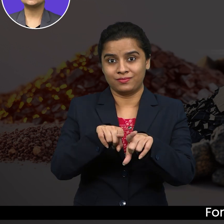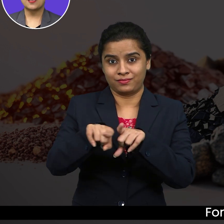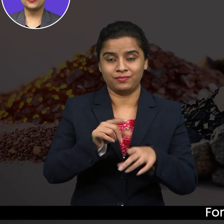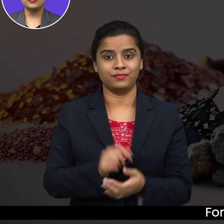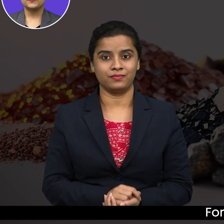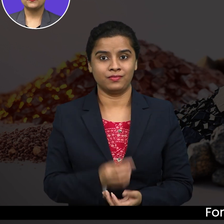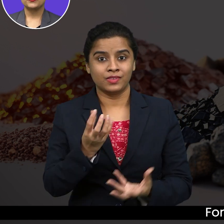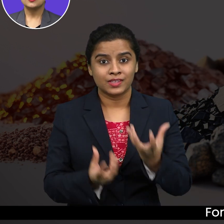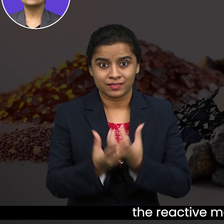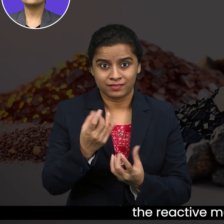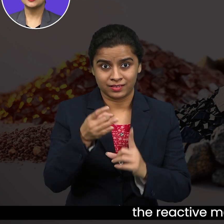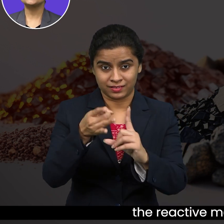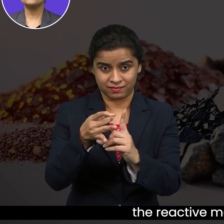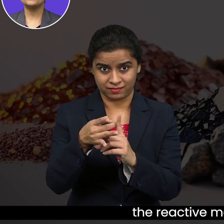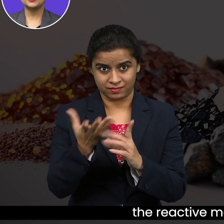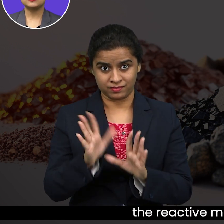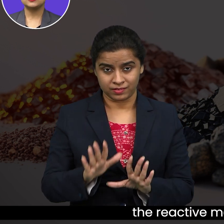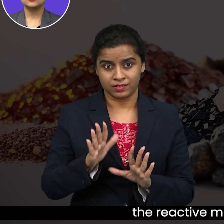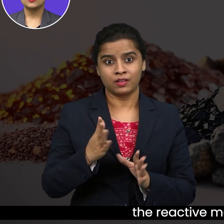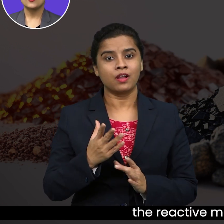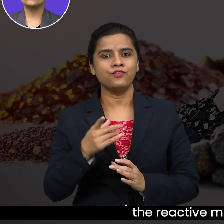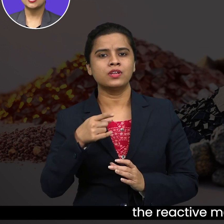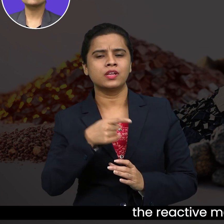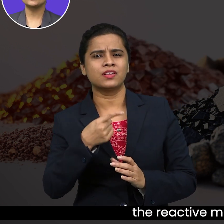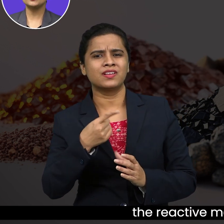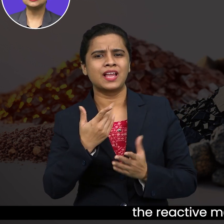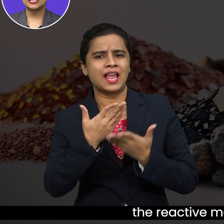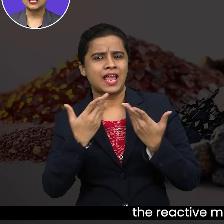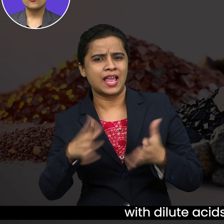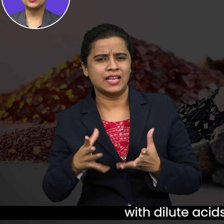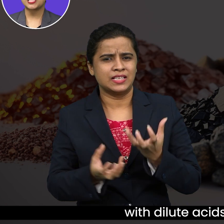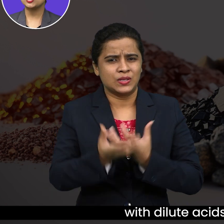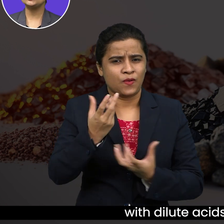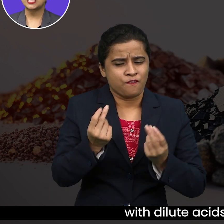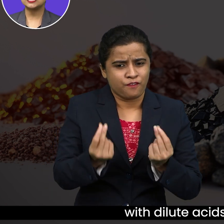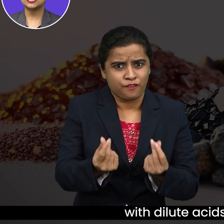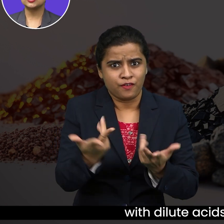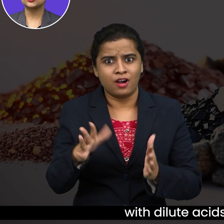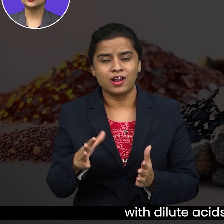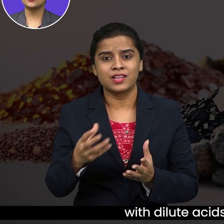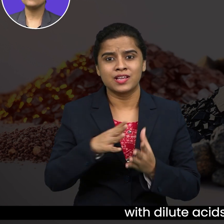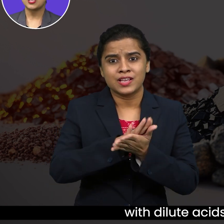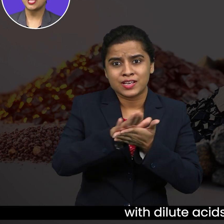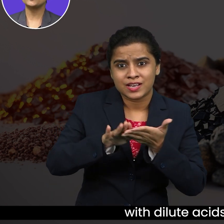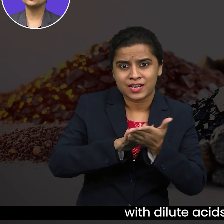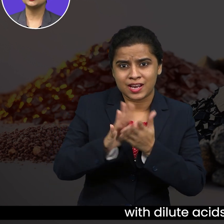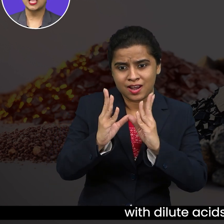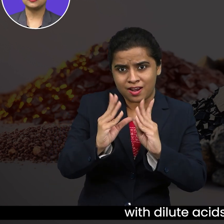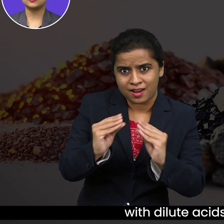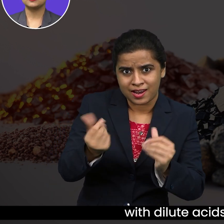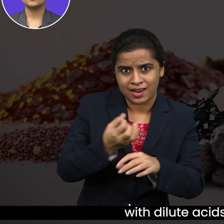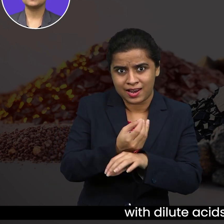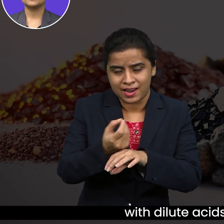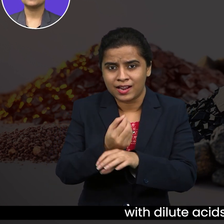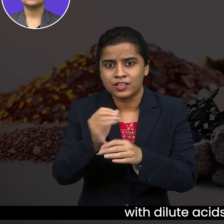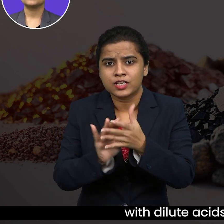For example, the reactive metals react vigorously with dilute acids to give hydrogen